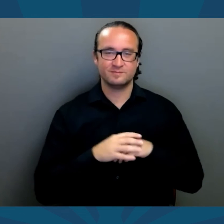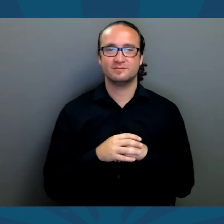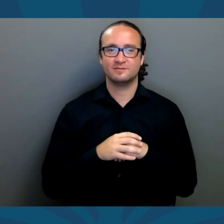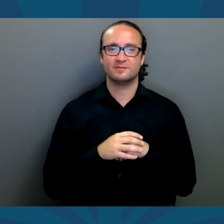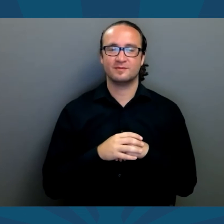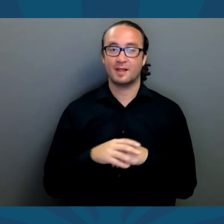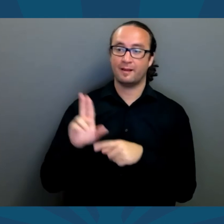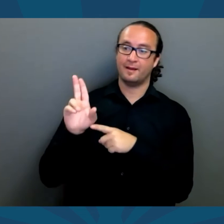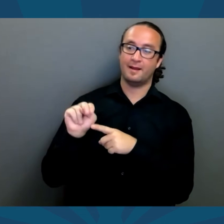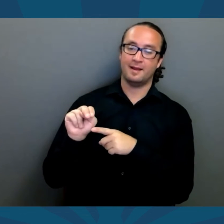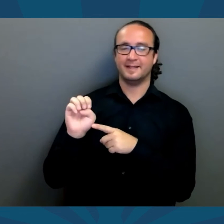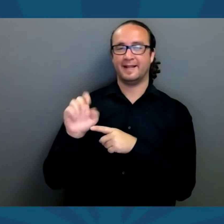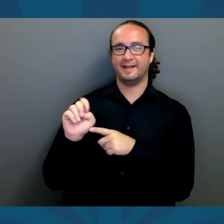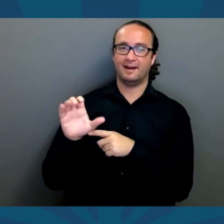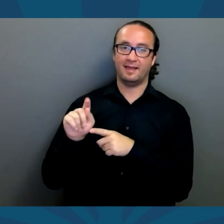works.